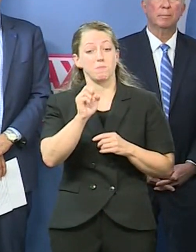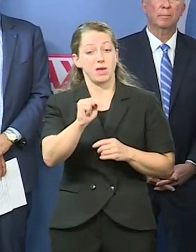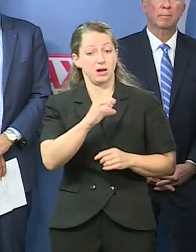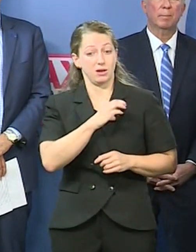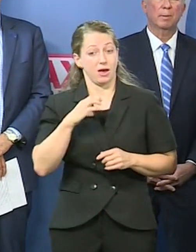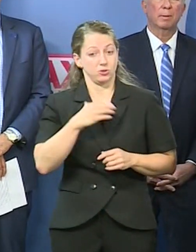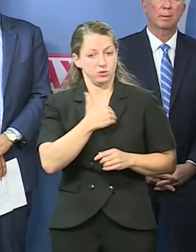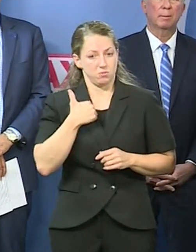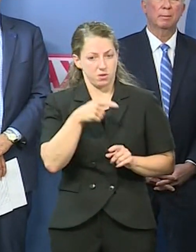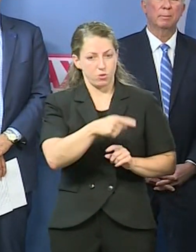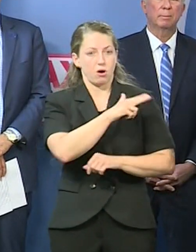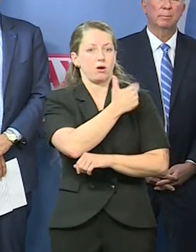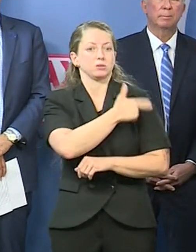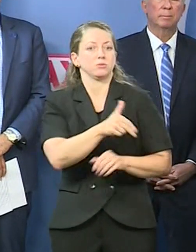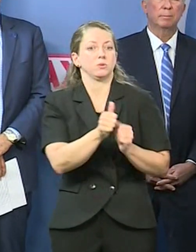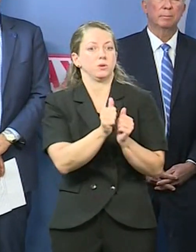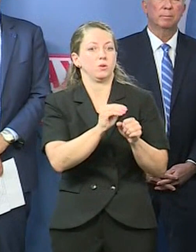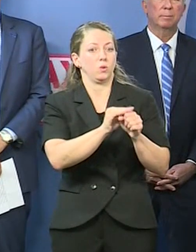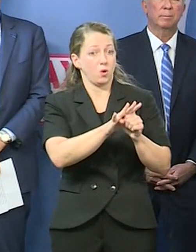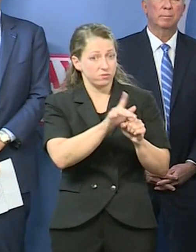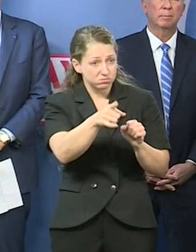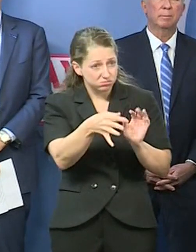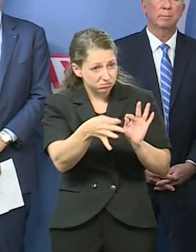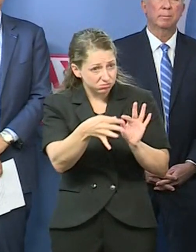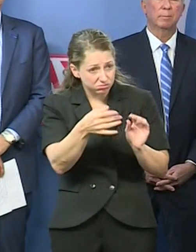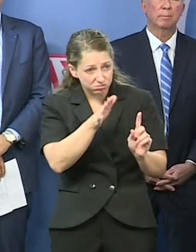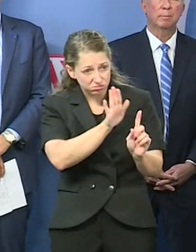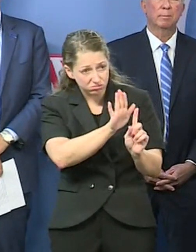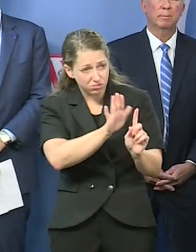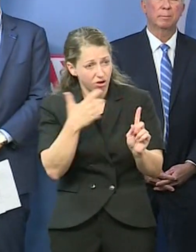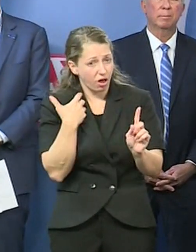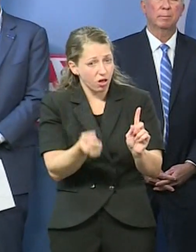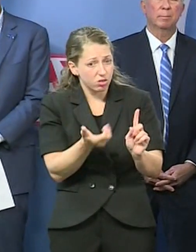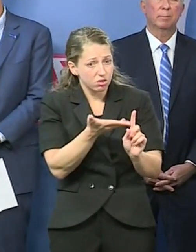guys able to come in the council president as well? How is she doing if you talk to her?